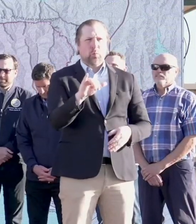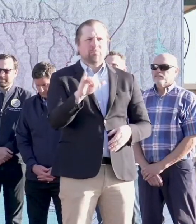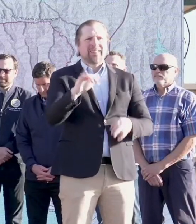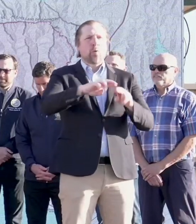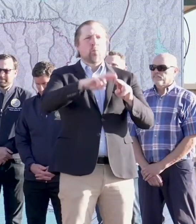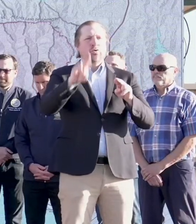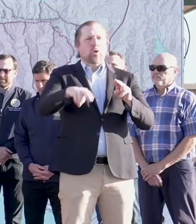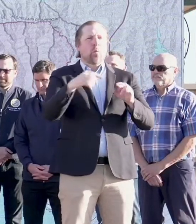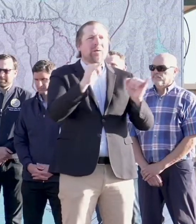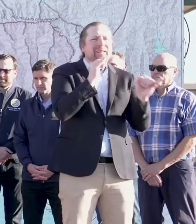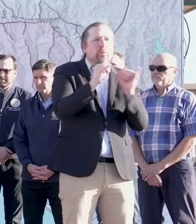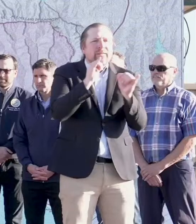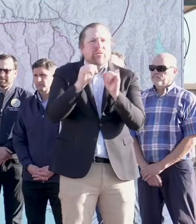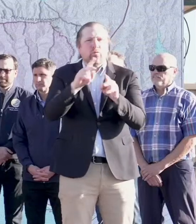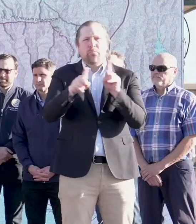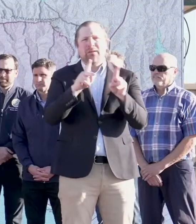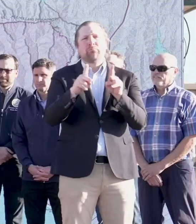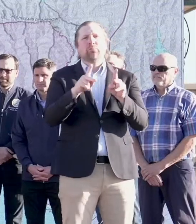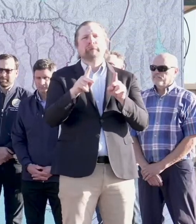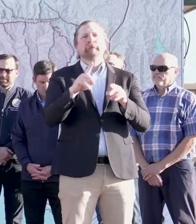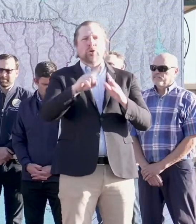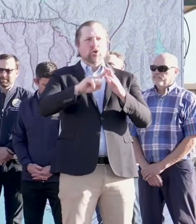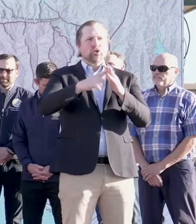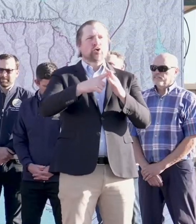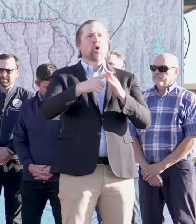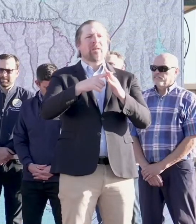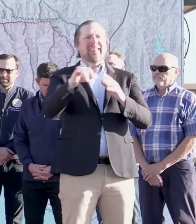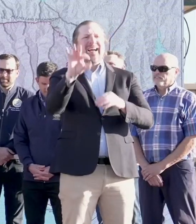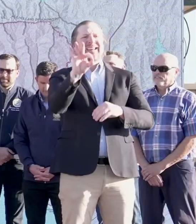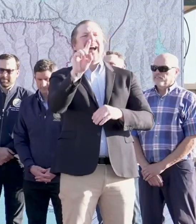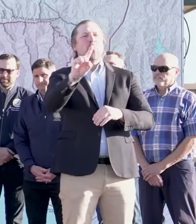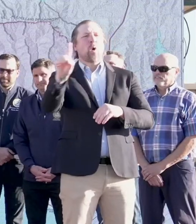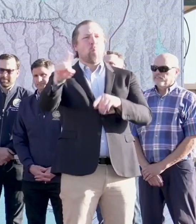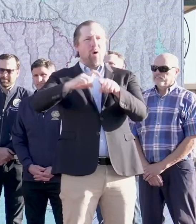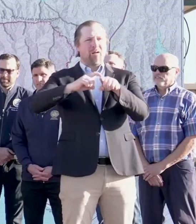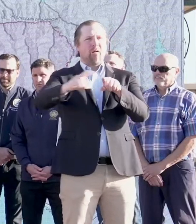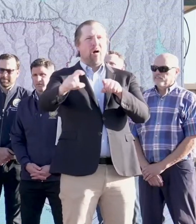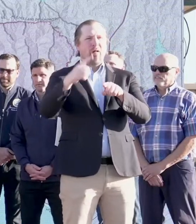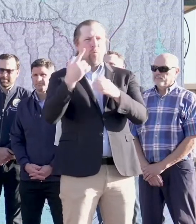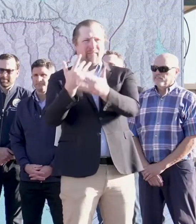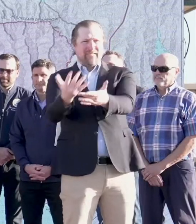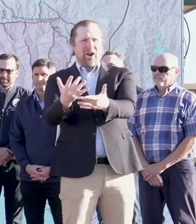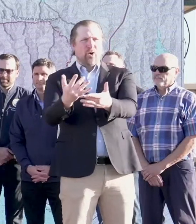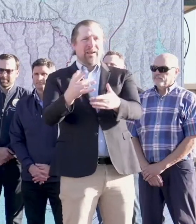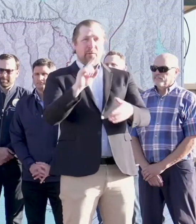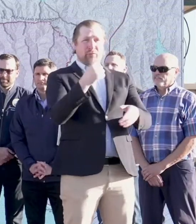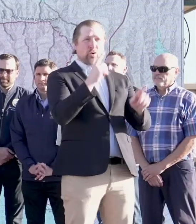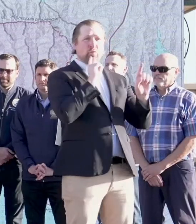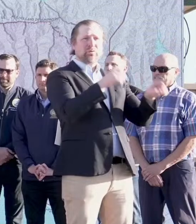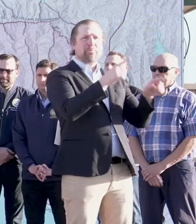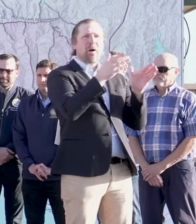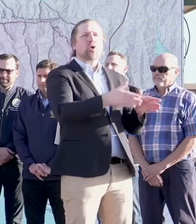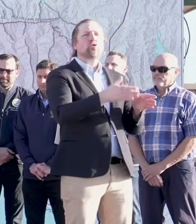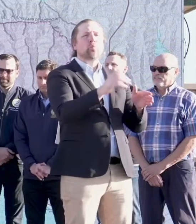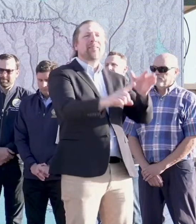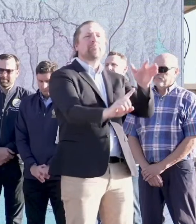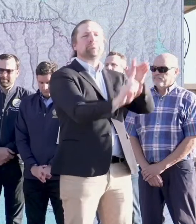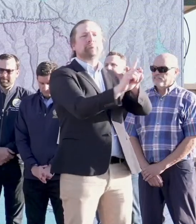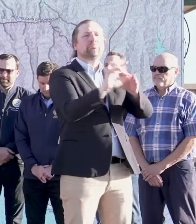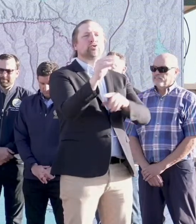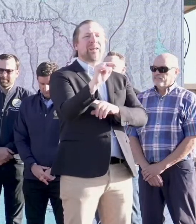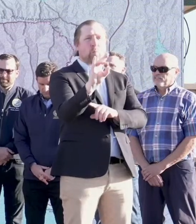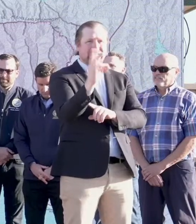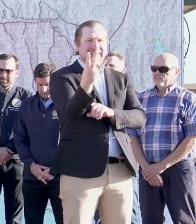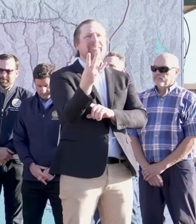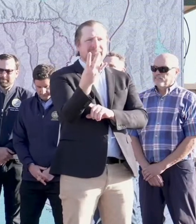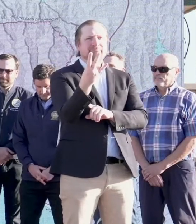conducted interviews with individuals that initiated the 911 calls and the first responders to this January 7th fire,